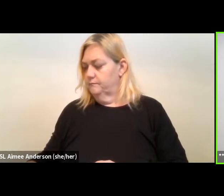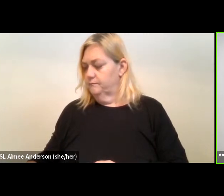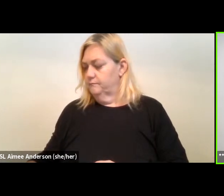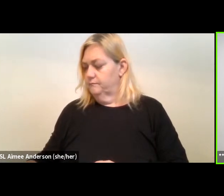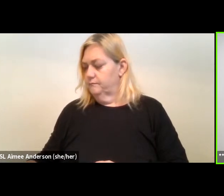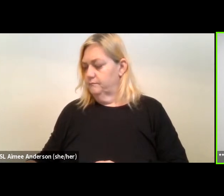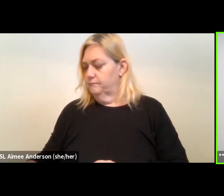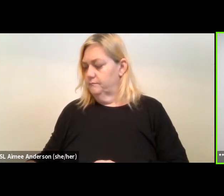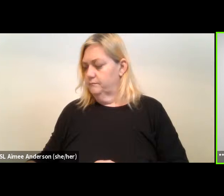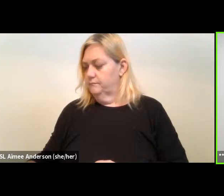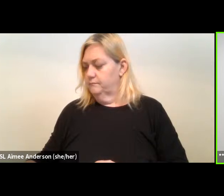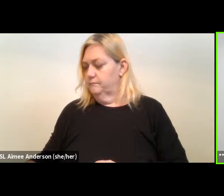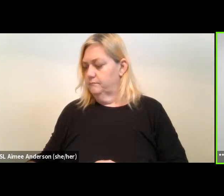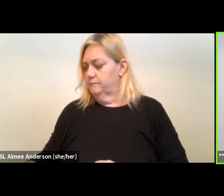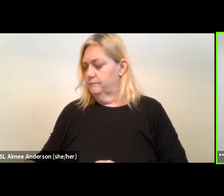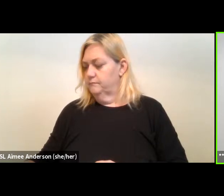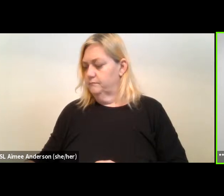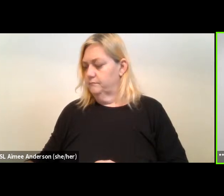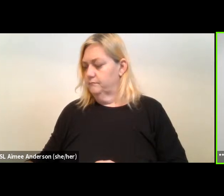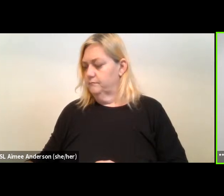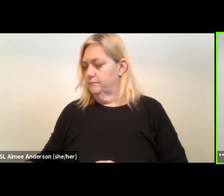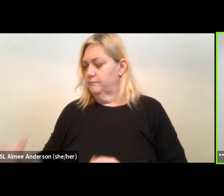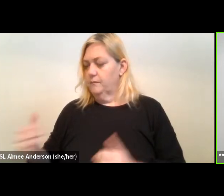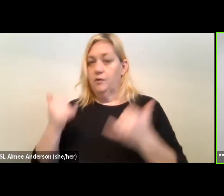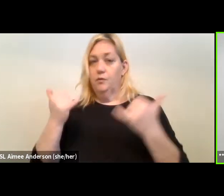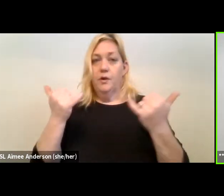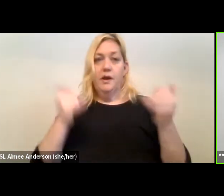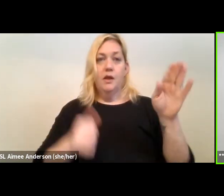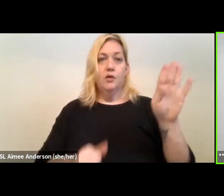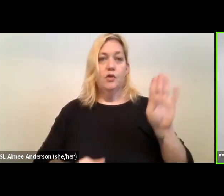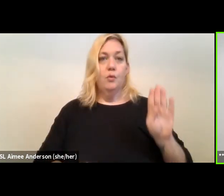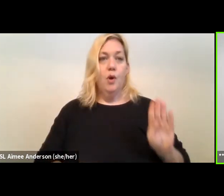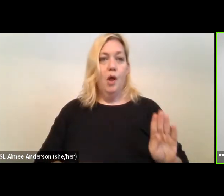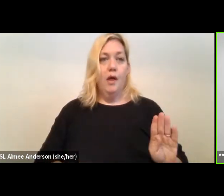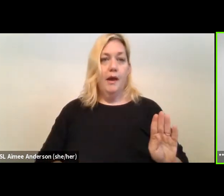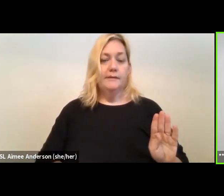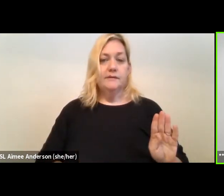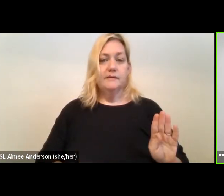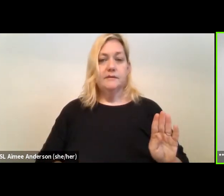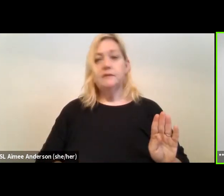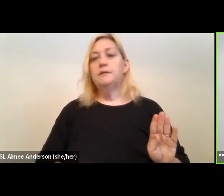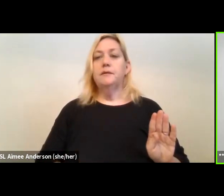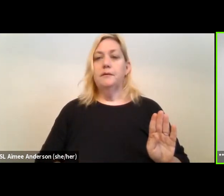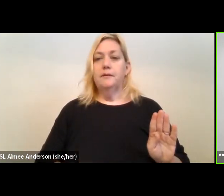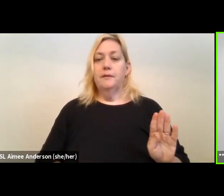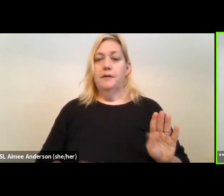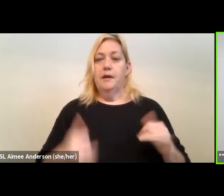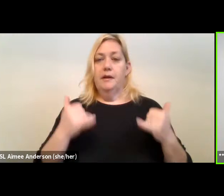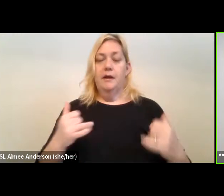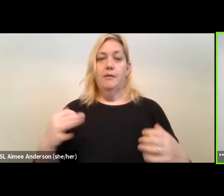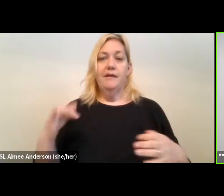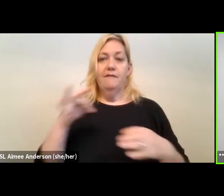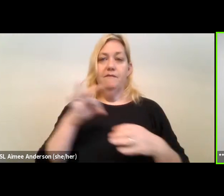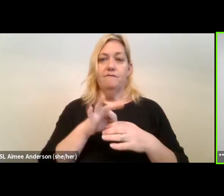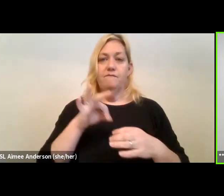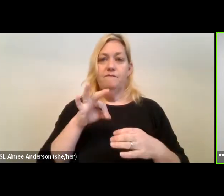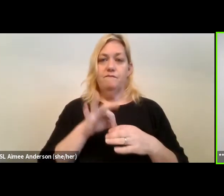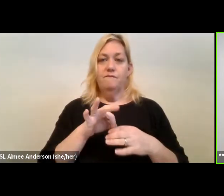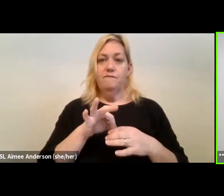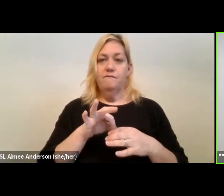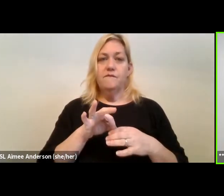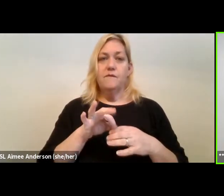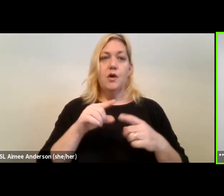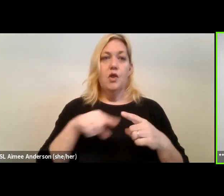Okay, at this time, let's lower all hands and take the votes of those who are joining by